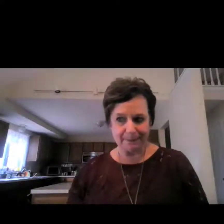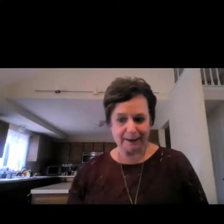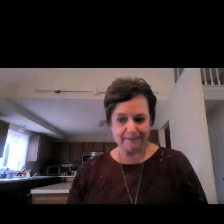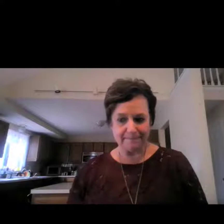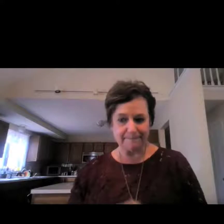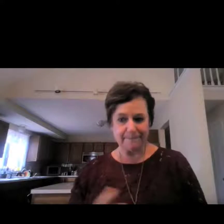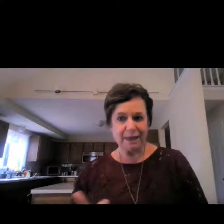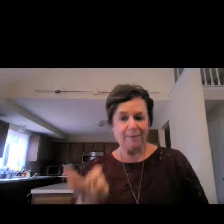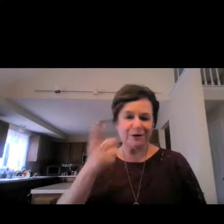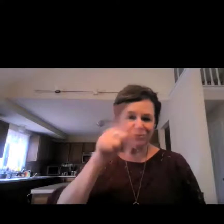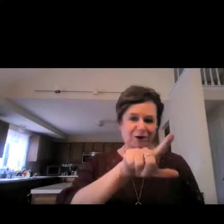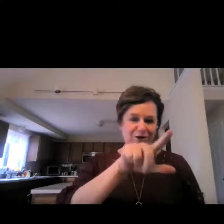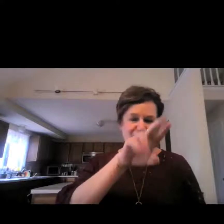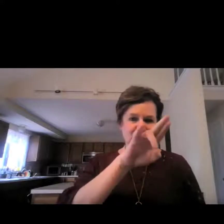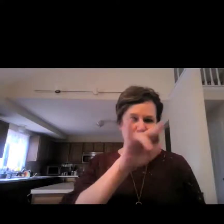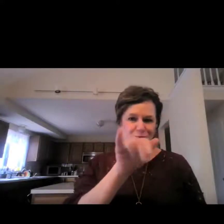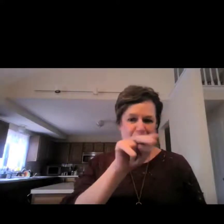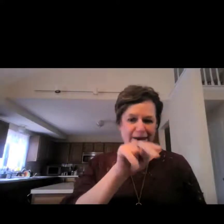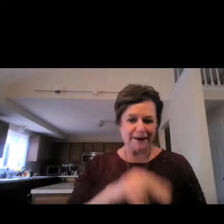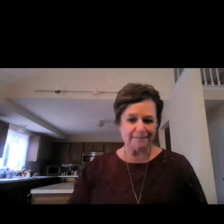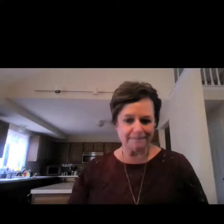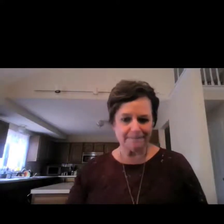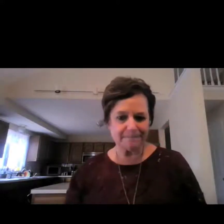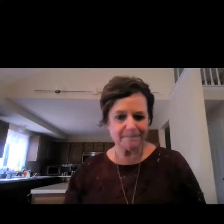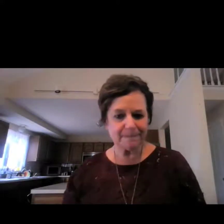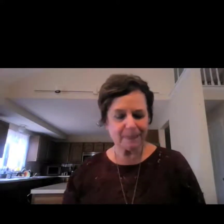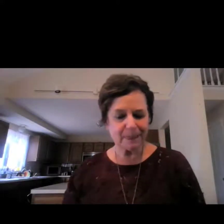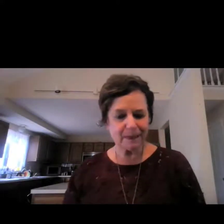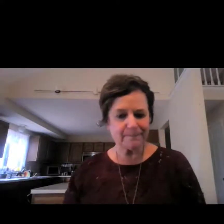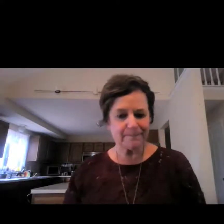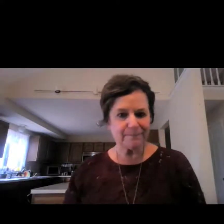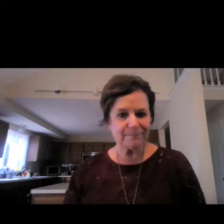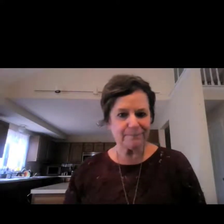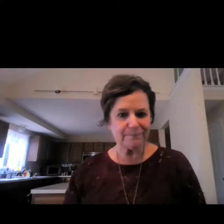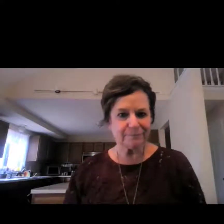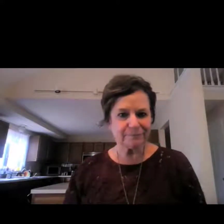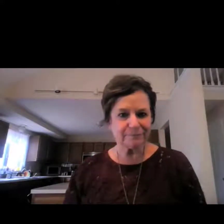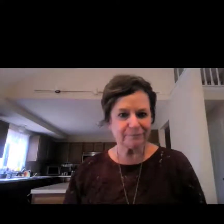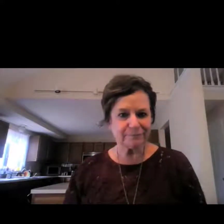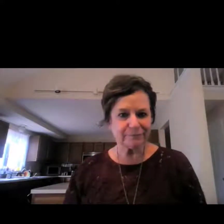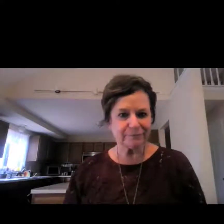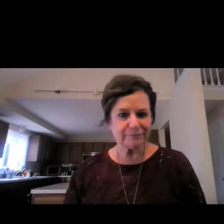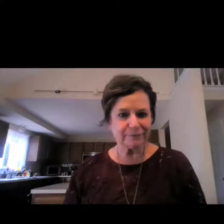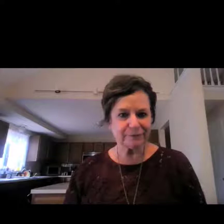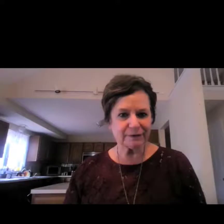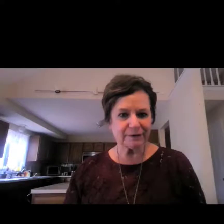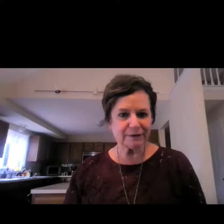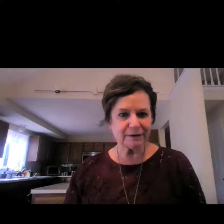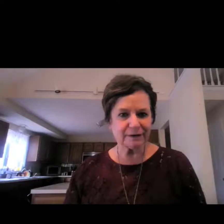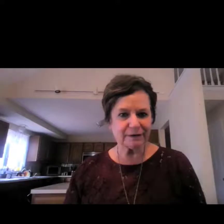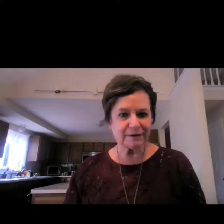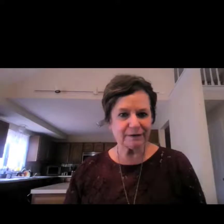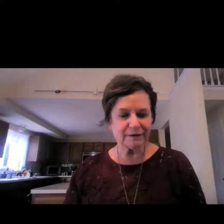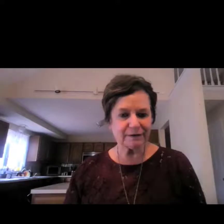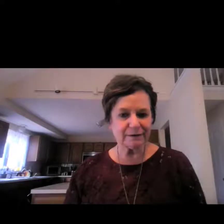and I am the librarian for NTID. And I'll turn it over to Ryan.